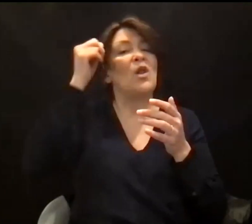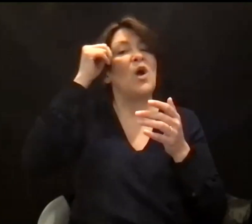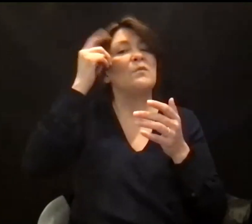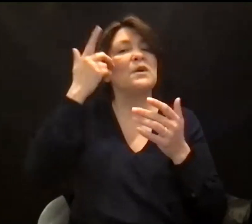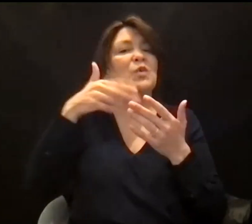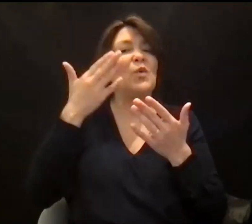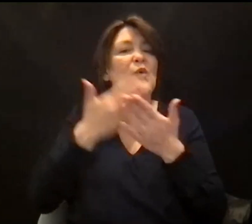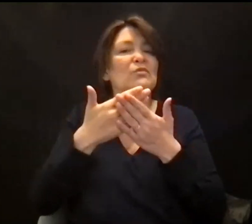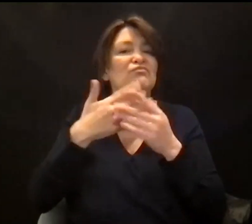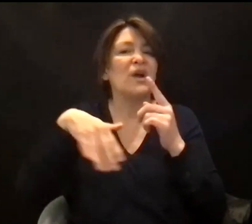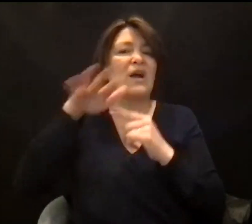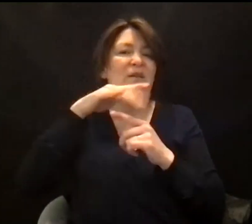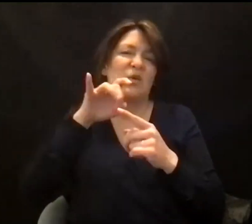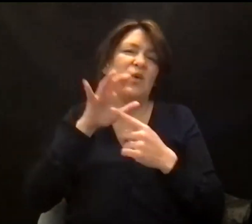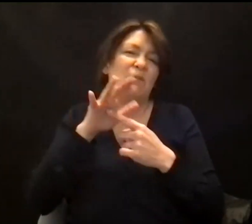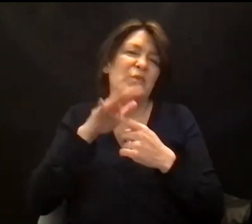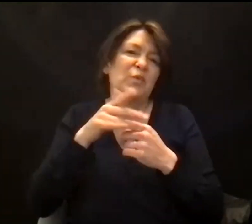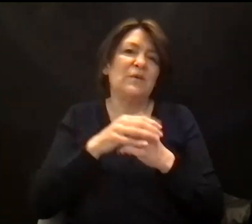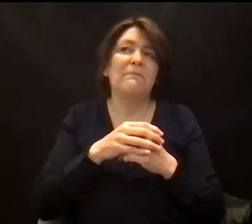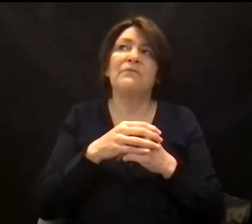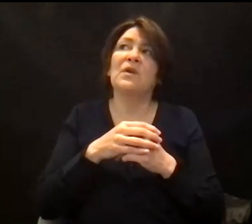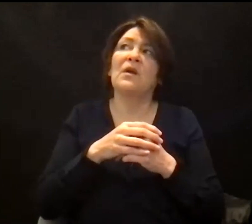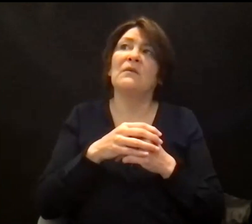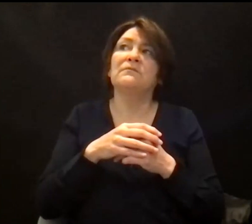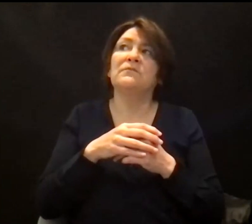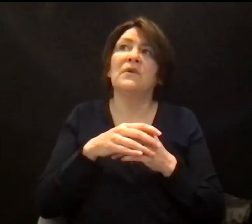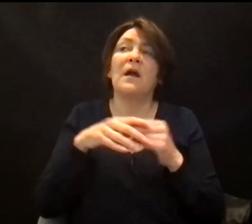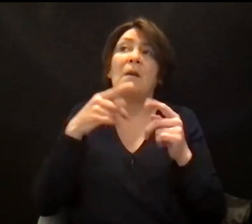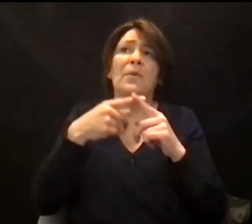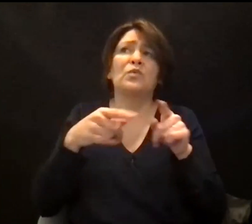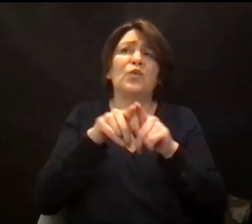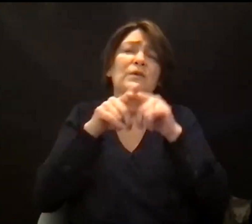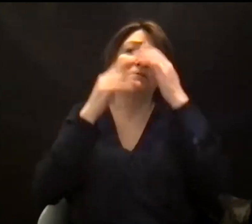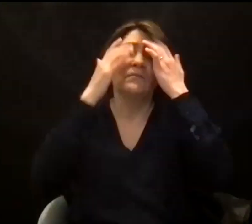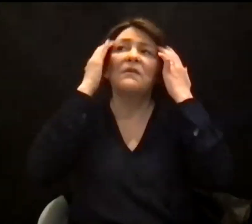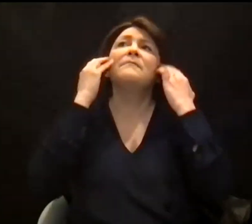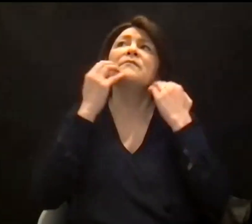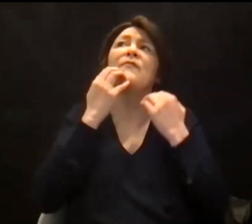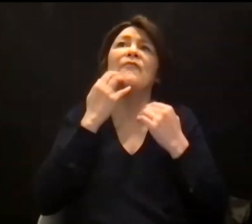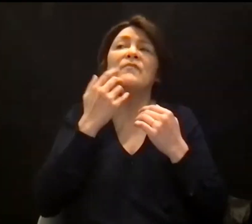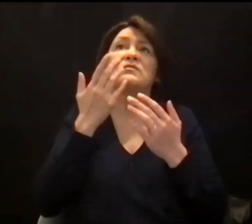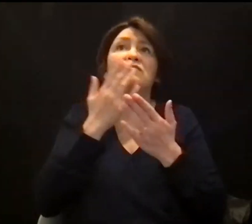that information because then it lets the deaf-blind person know what's going on, and that's a really important part of the job.